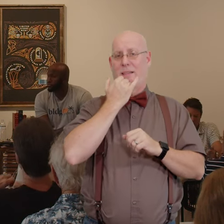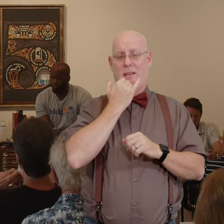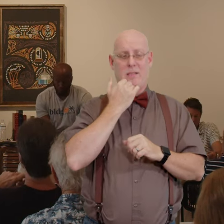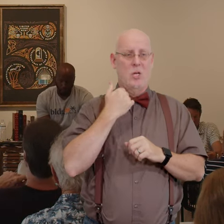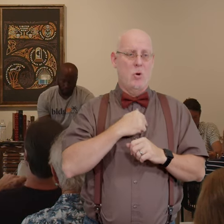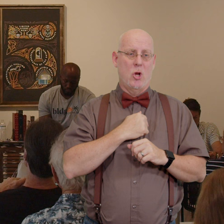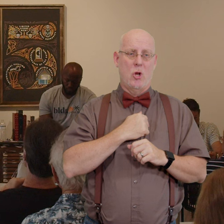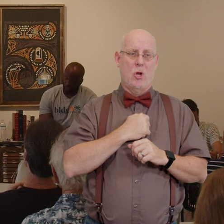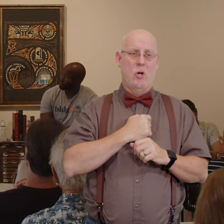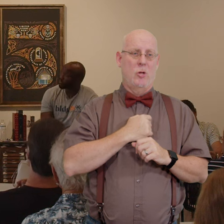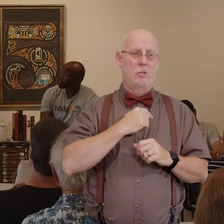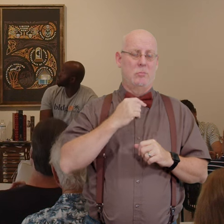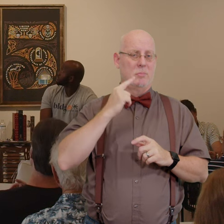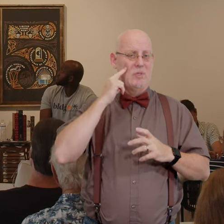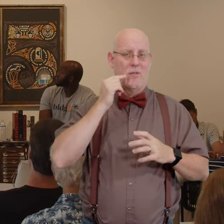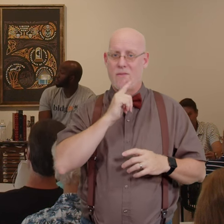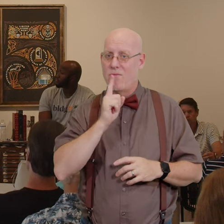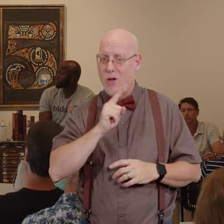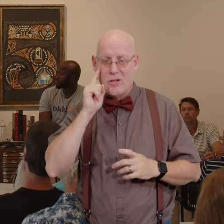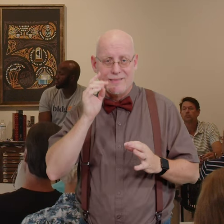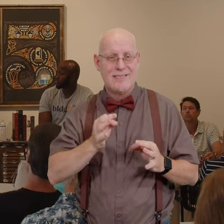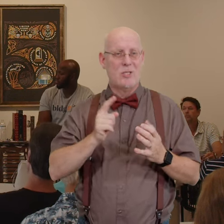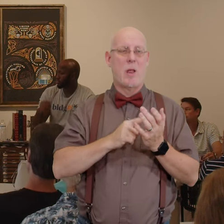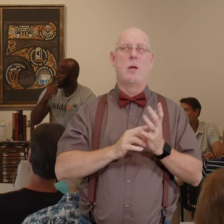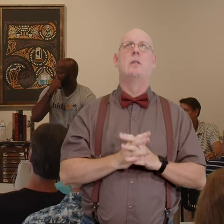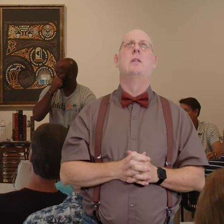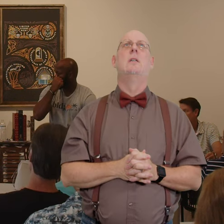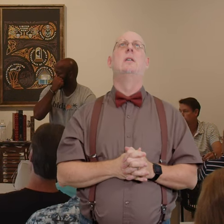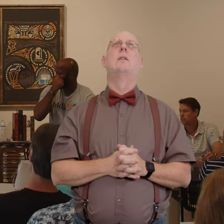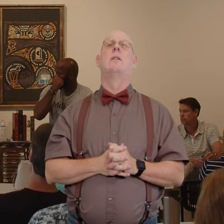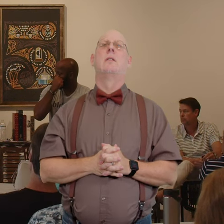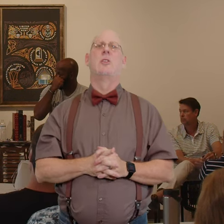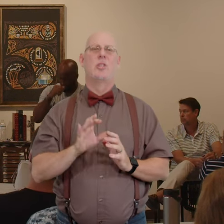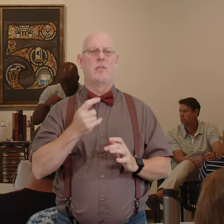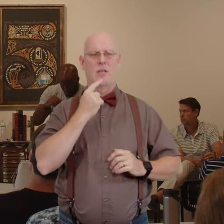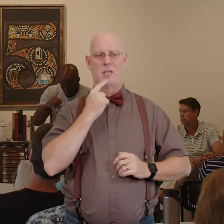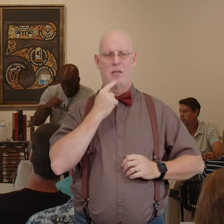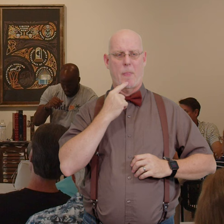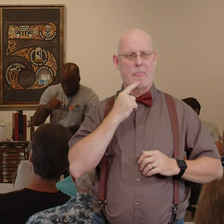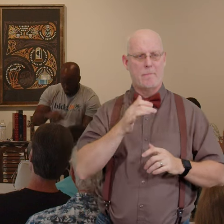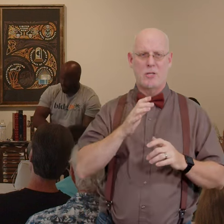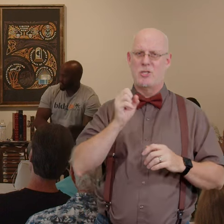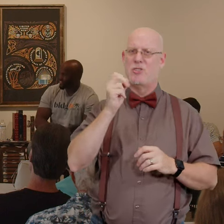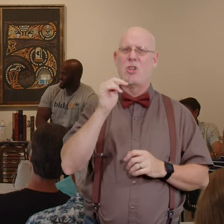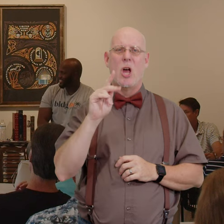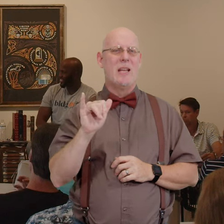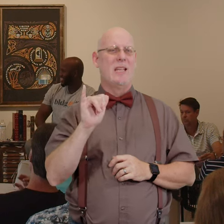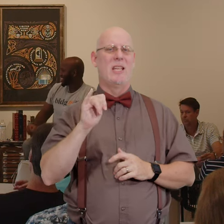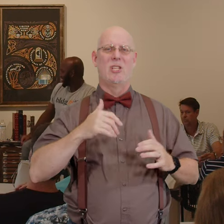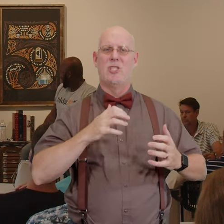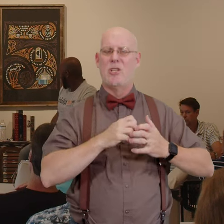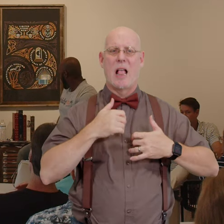mistakes. We're going to draw false conclusions at times. As Jeffrey's like, please tone down the snarkiness. As snarky